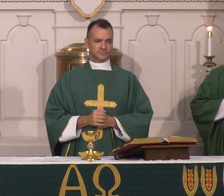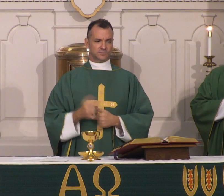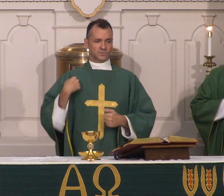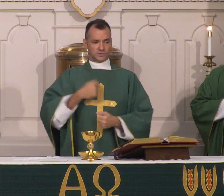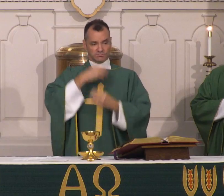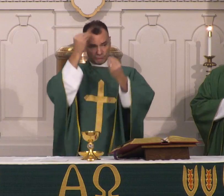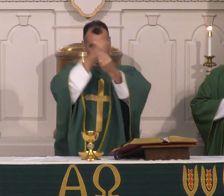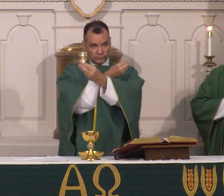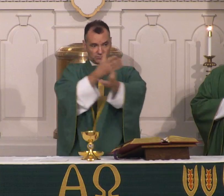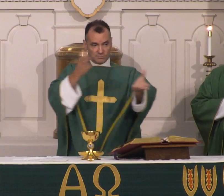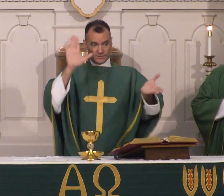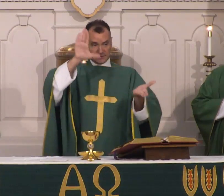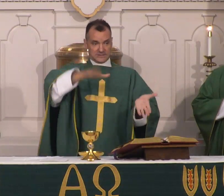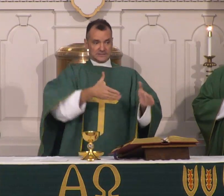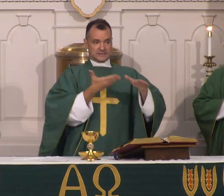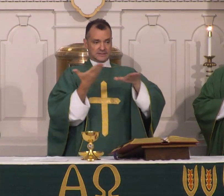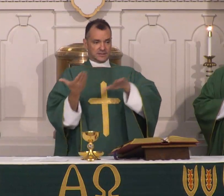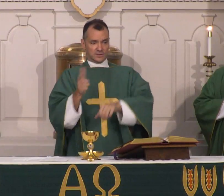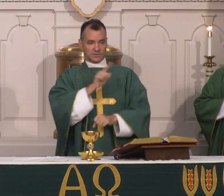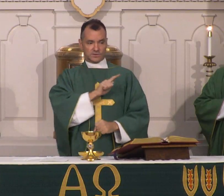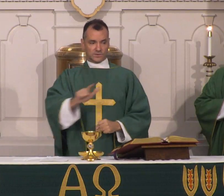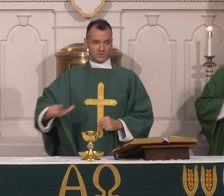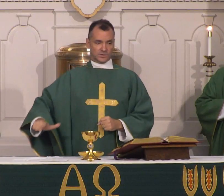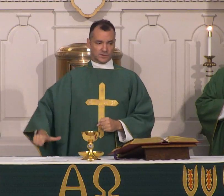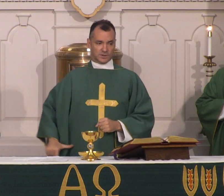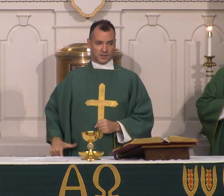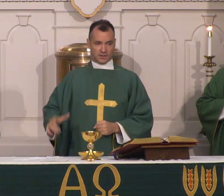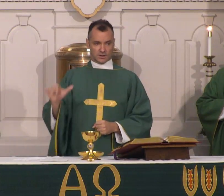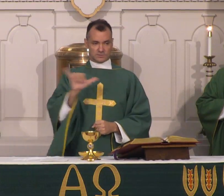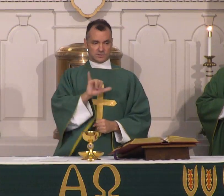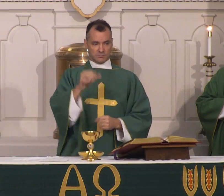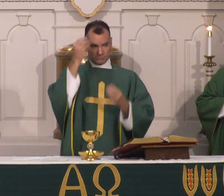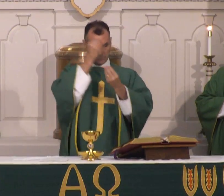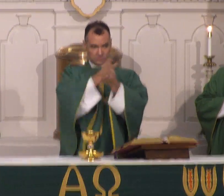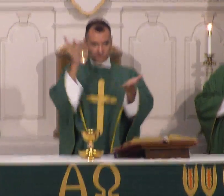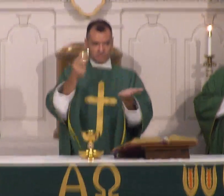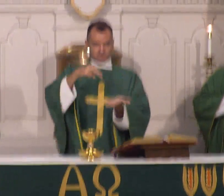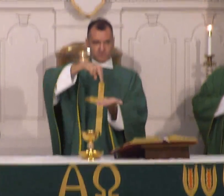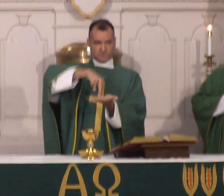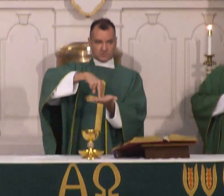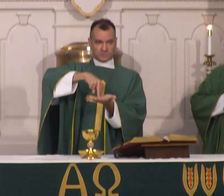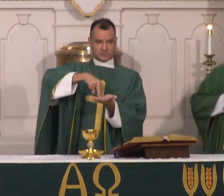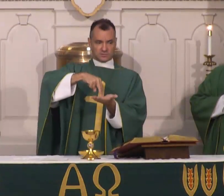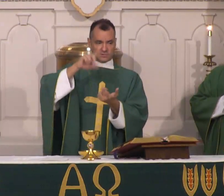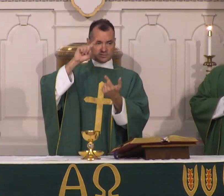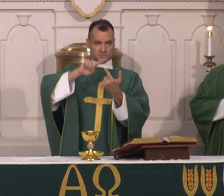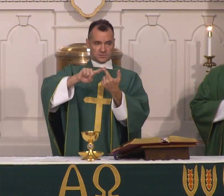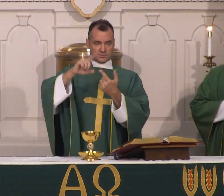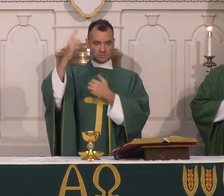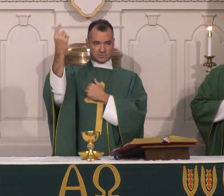We proclaim your death, O Lord, and profess your